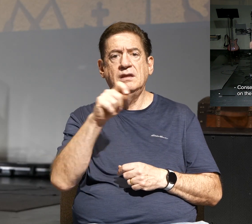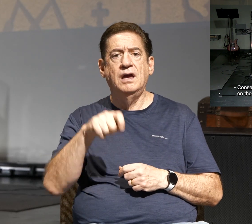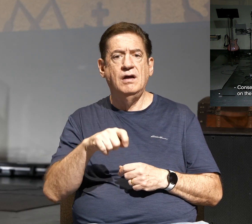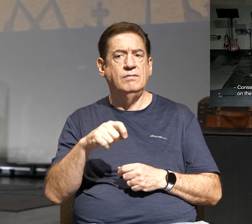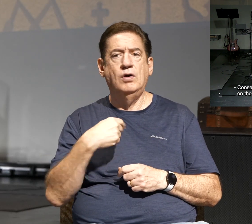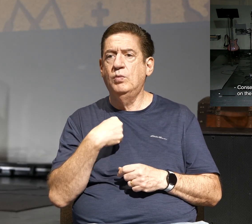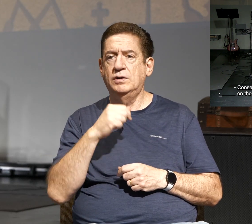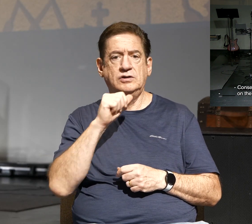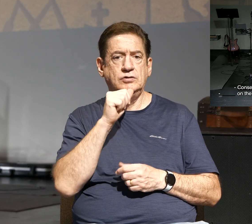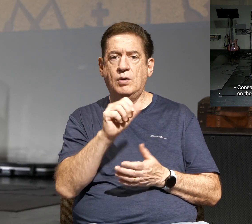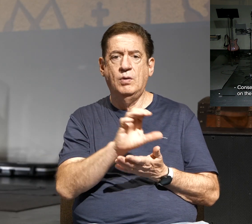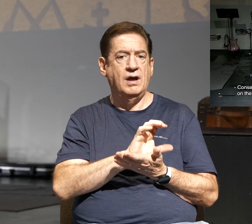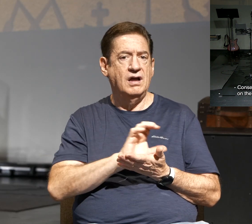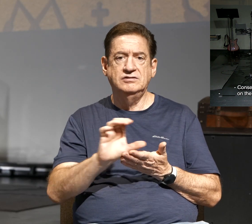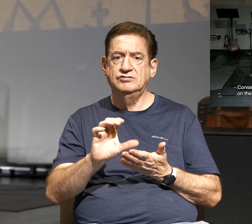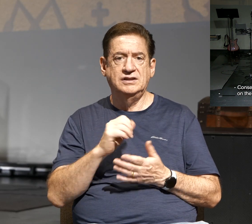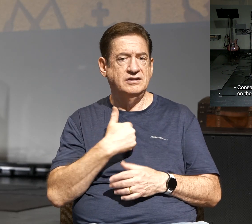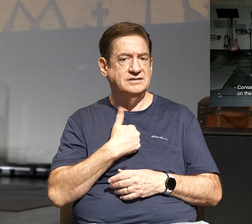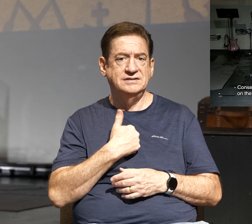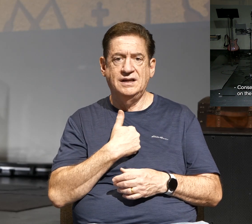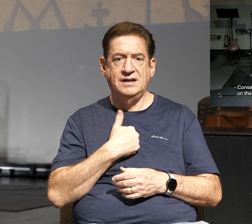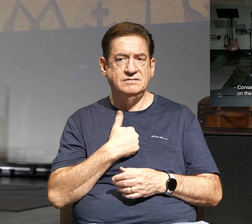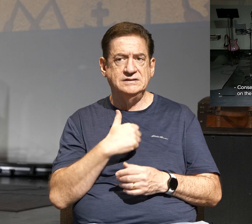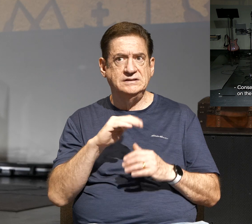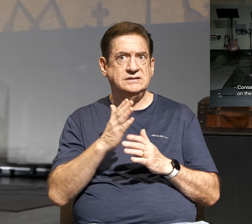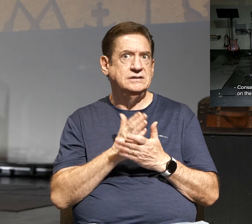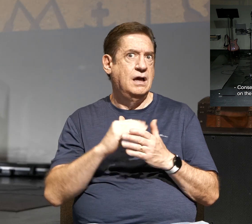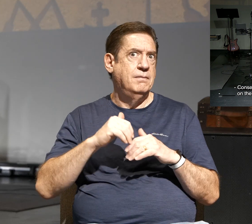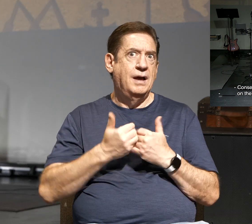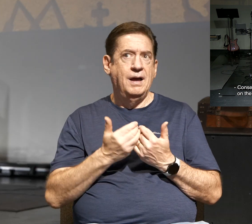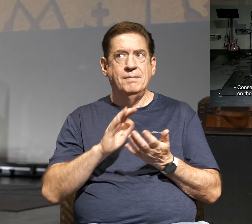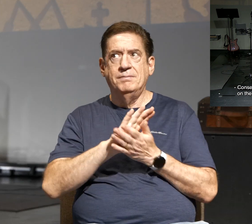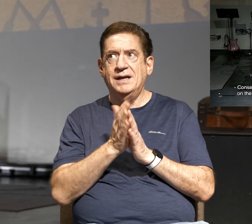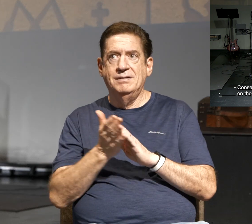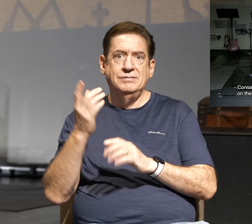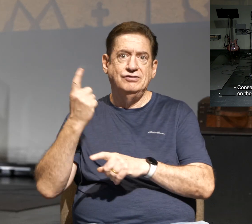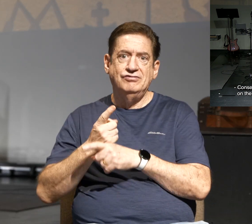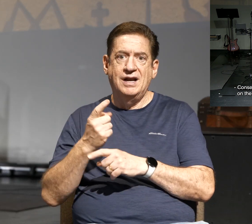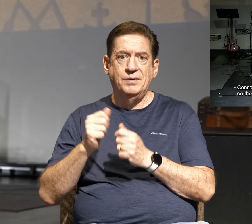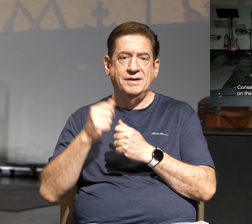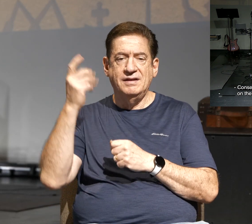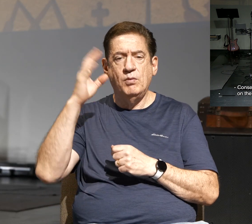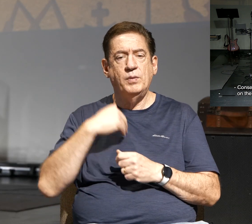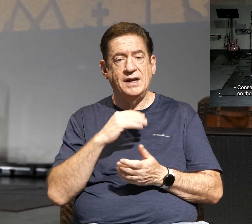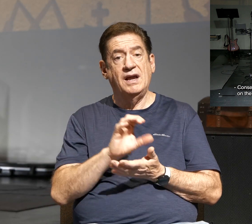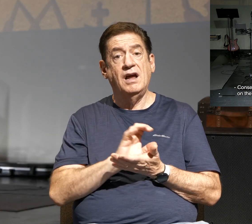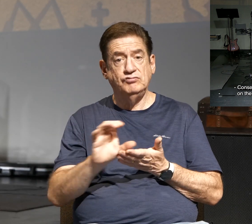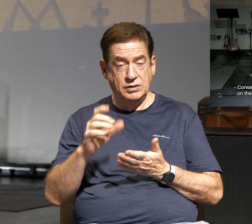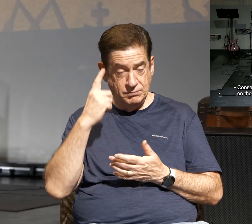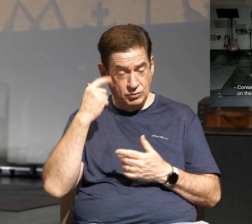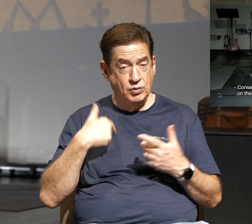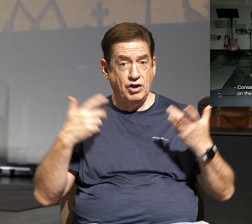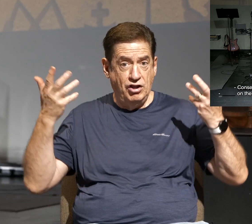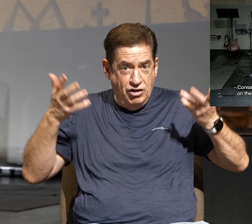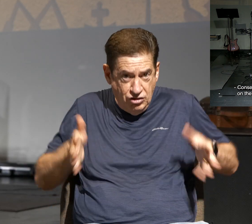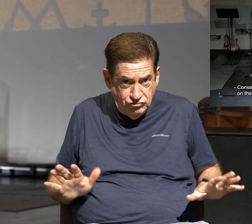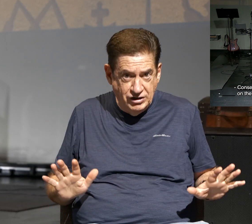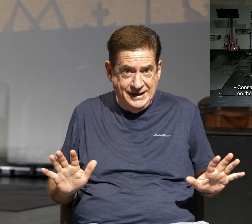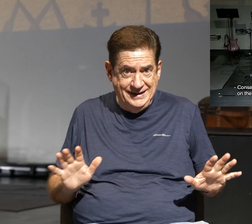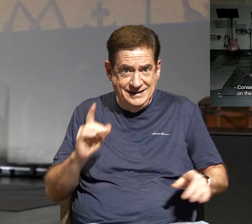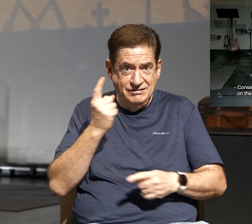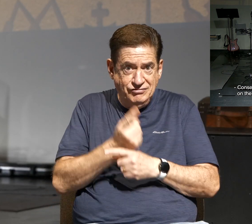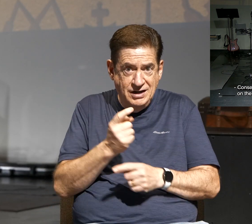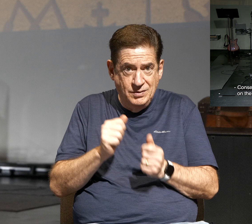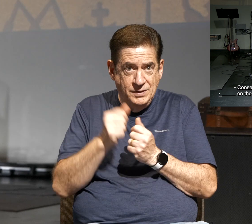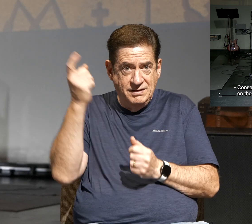we don't consecrate ourselves to somehow be right with God. We consecrate ourselves because we are already right